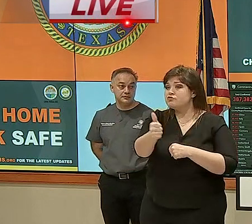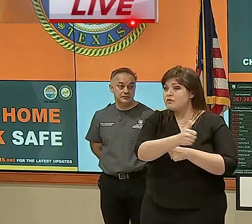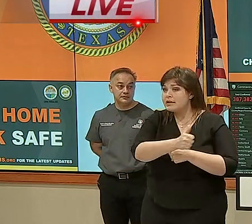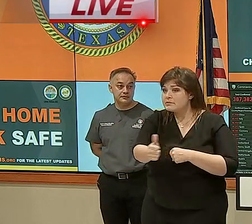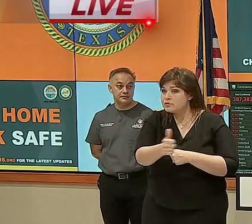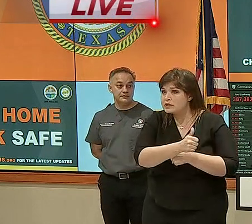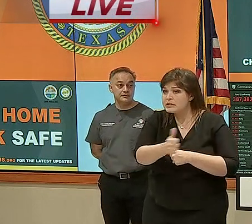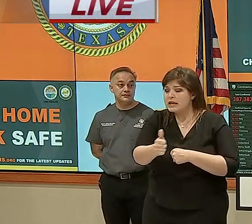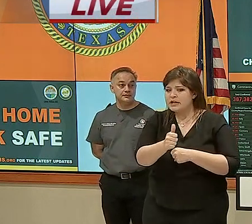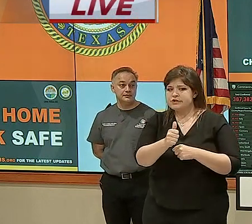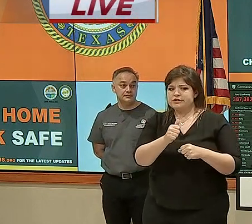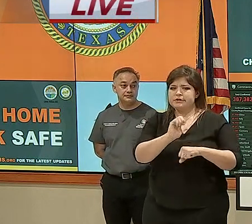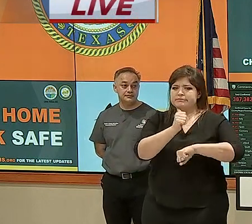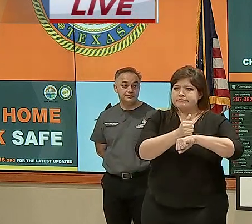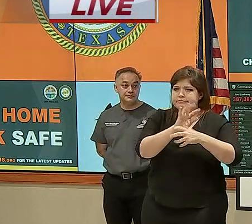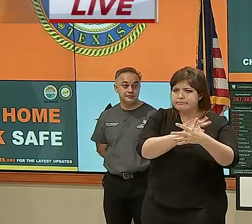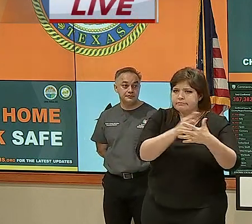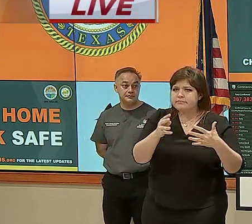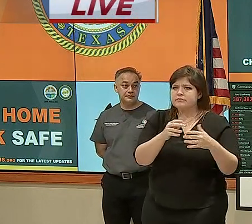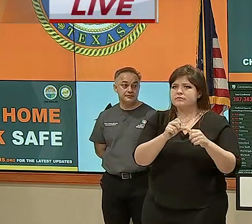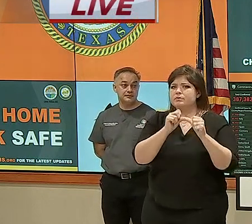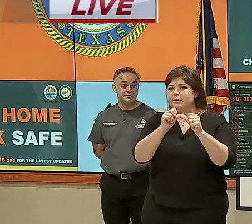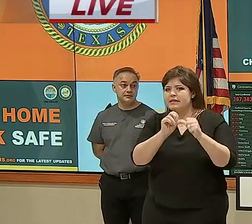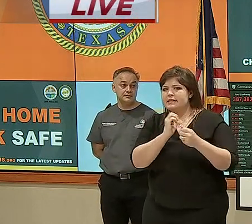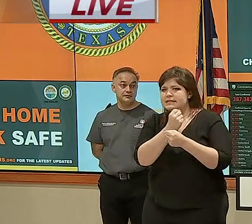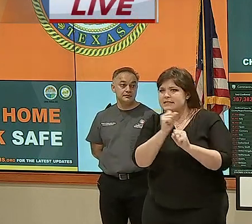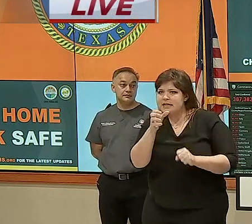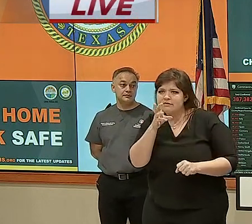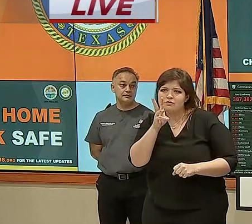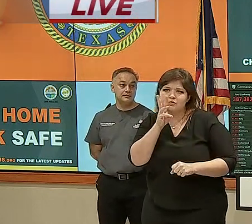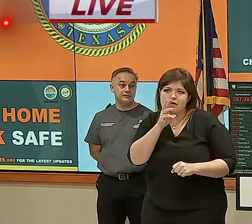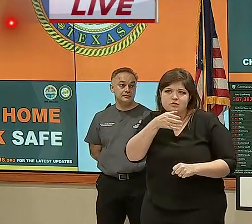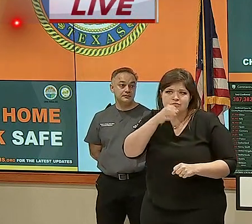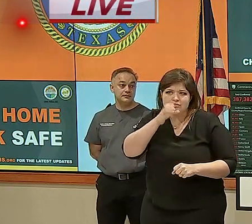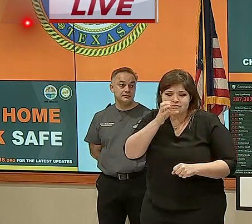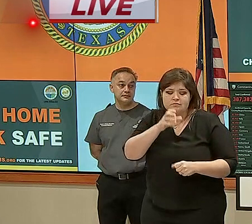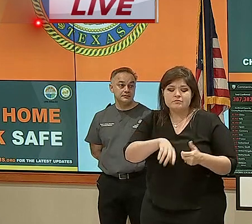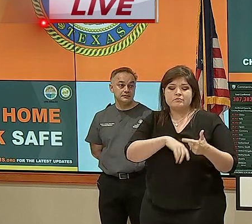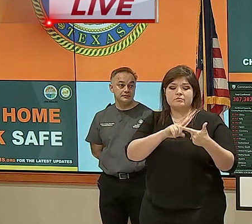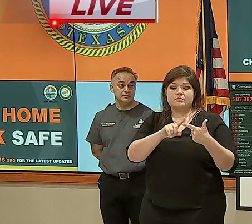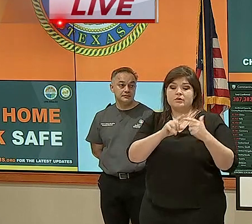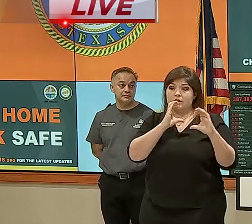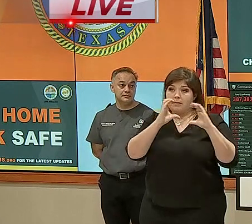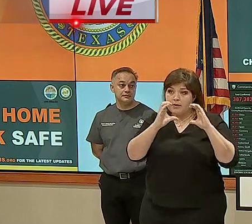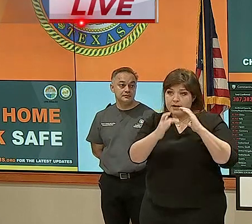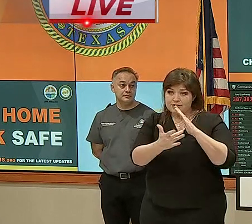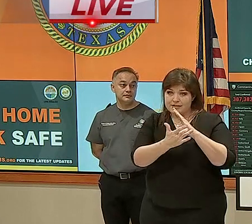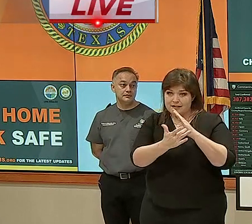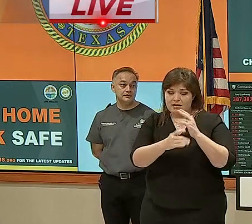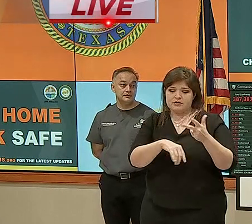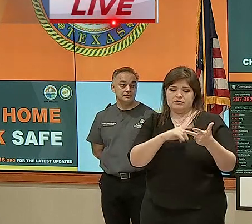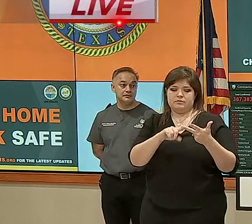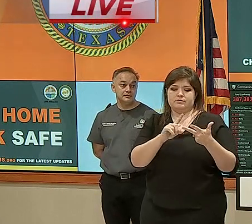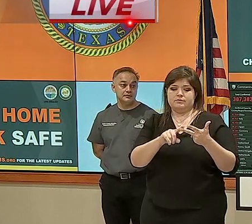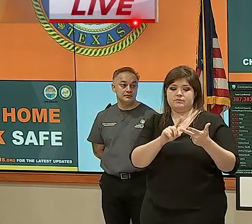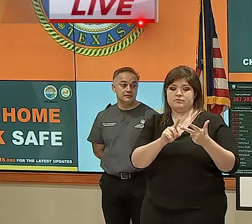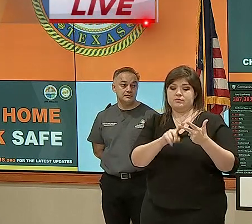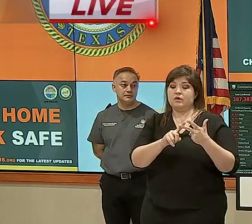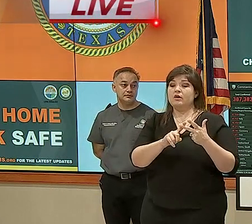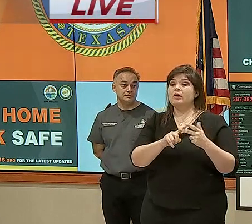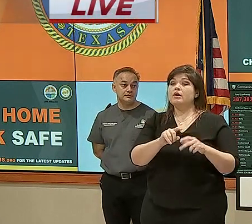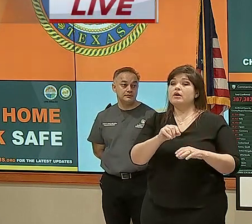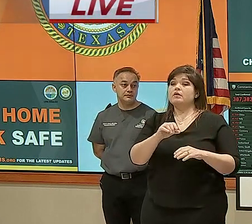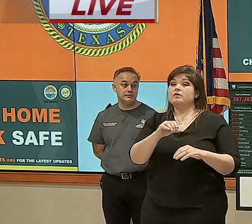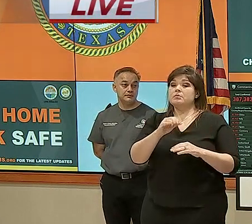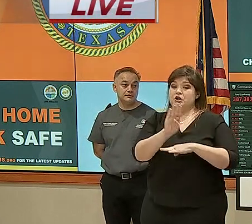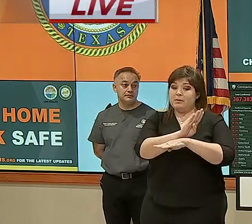logistics to maintain our safe drinking water, communications and technology, and commercial and residential construction,